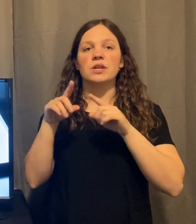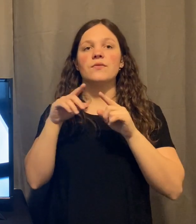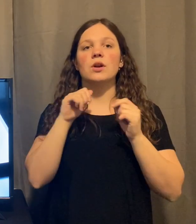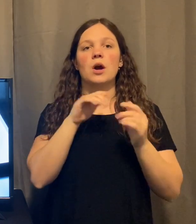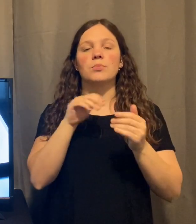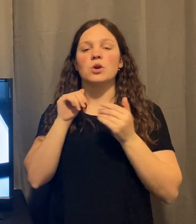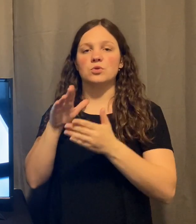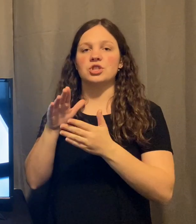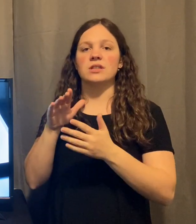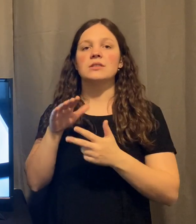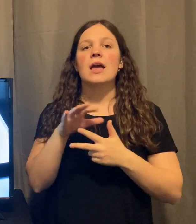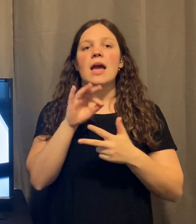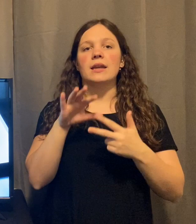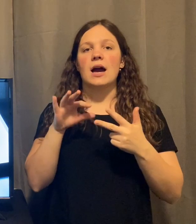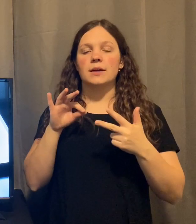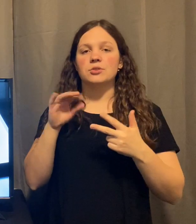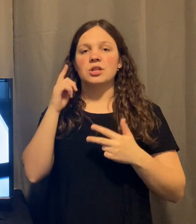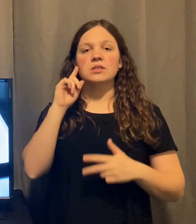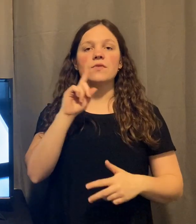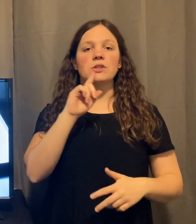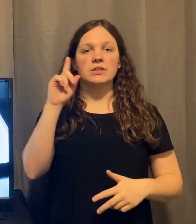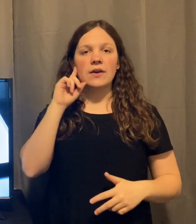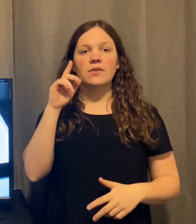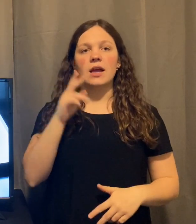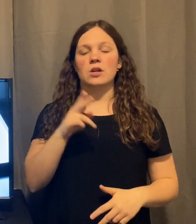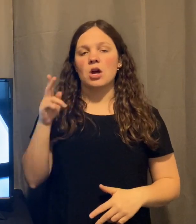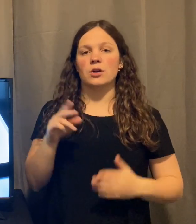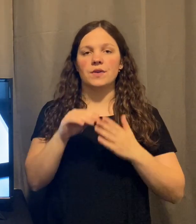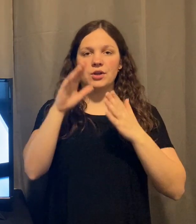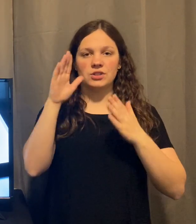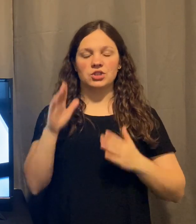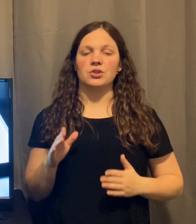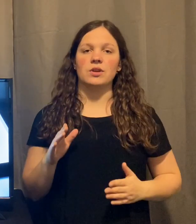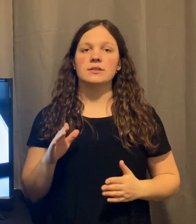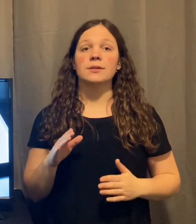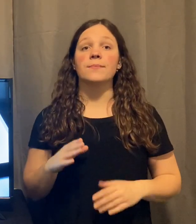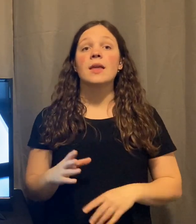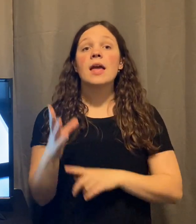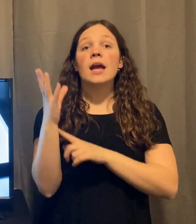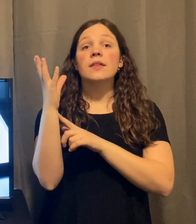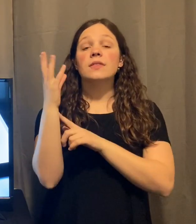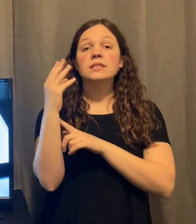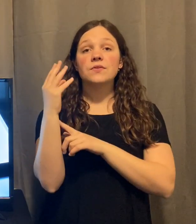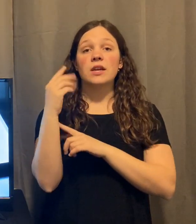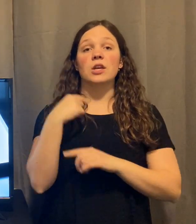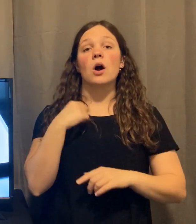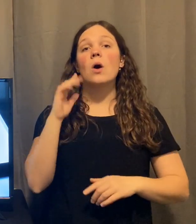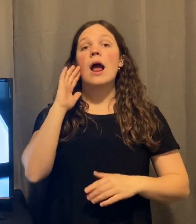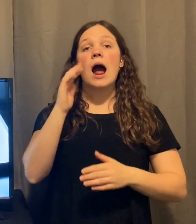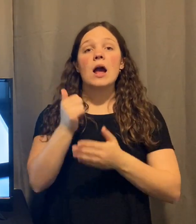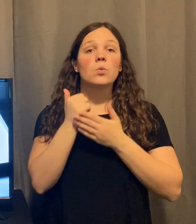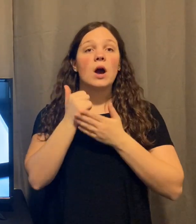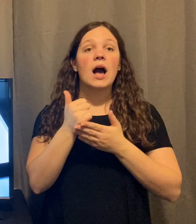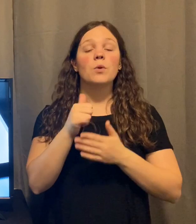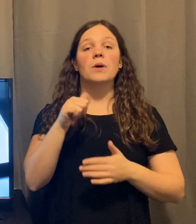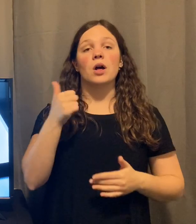different approaches and options for deaf and hard of hearing students. In this video, I will help